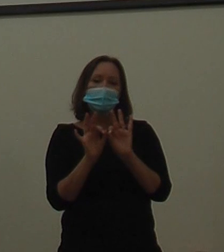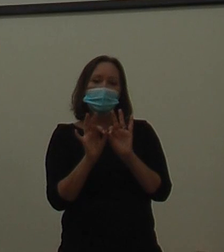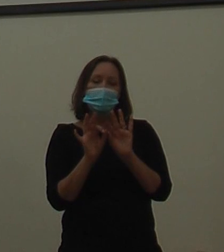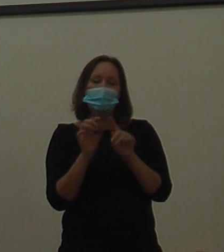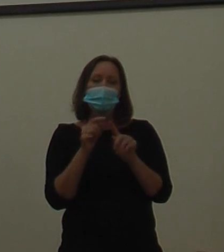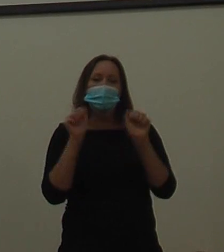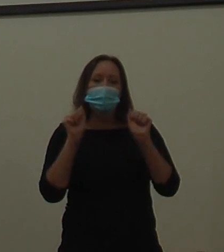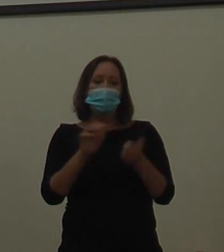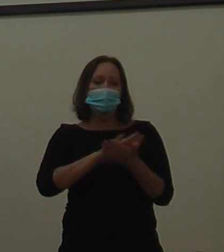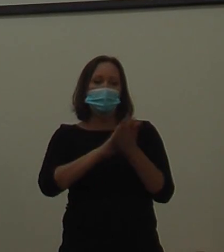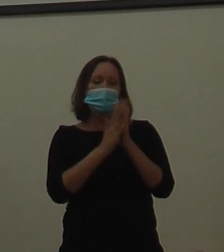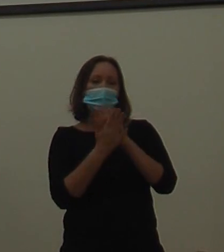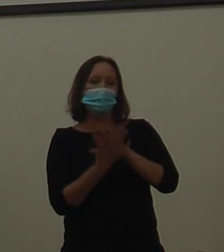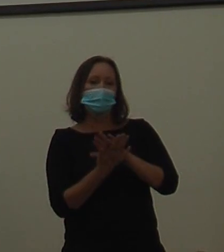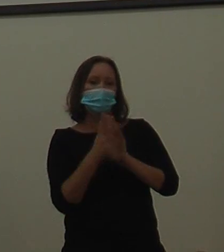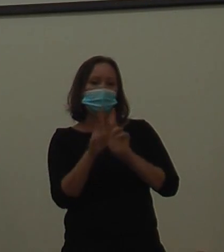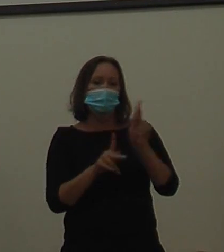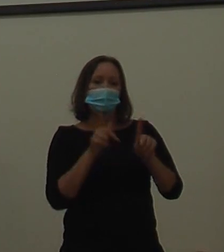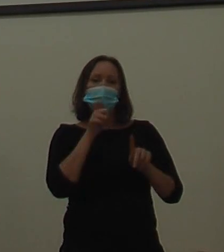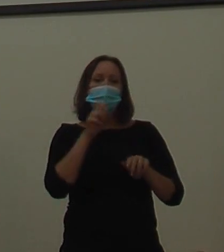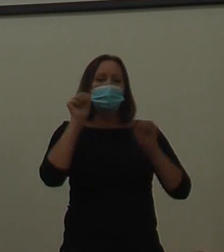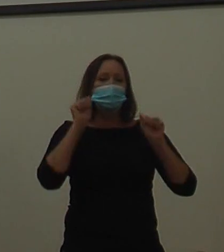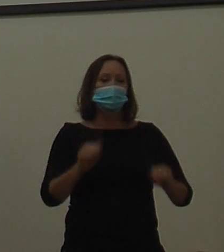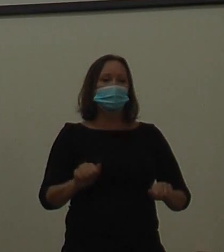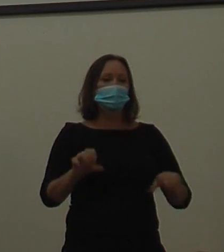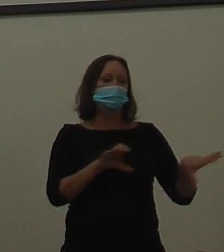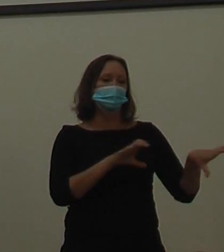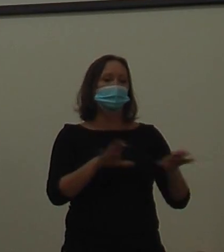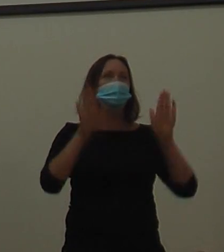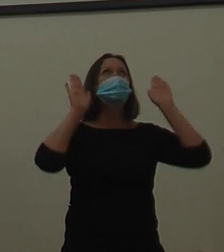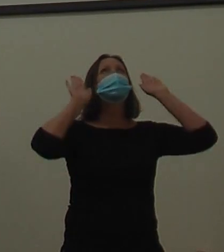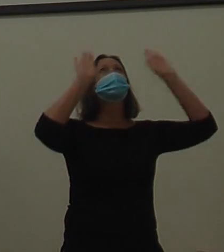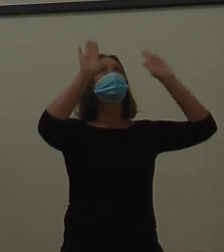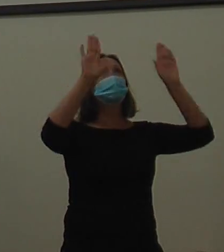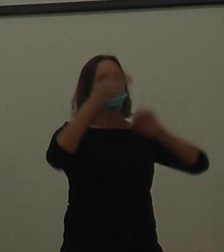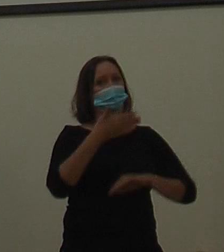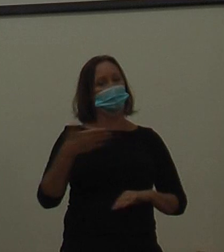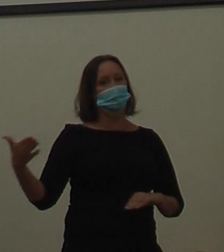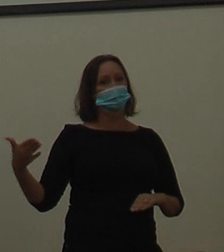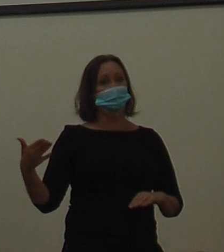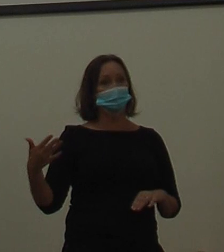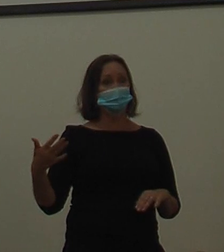things. And we need to realize that even today,